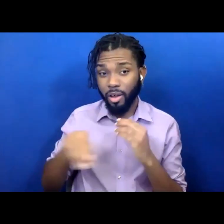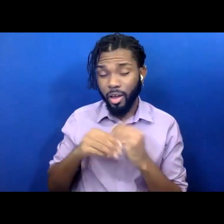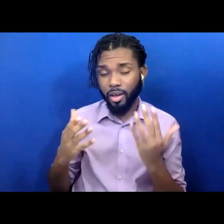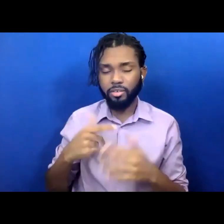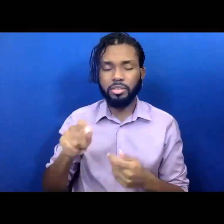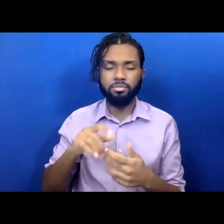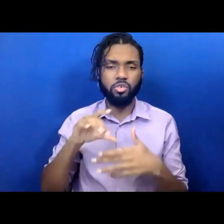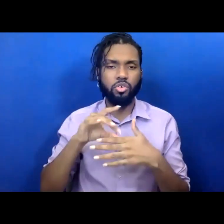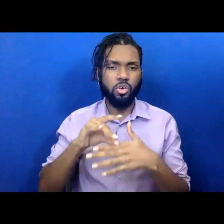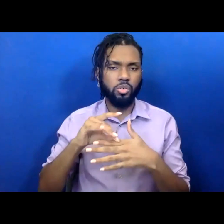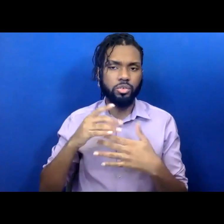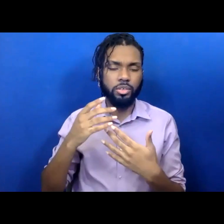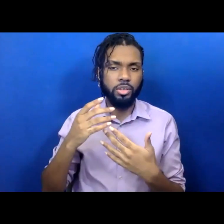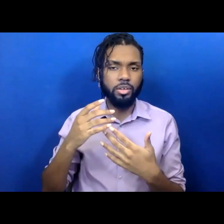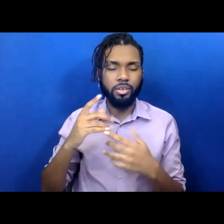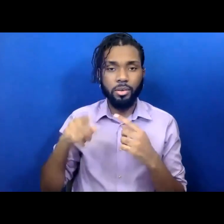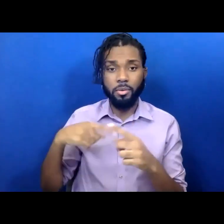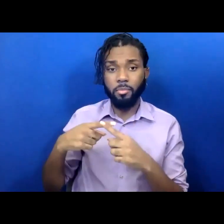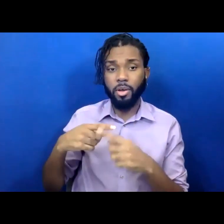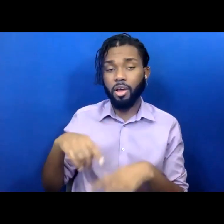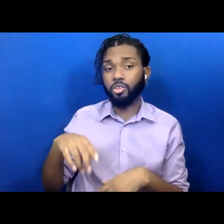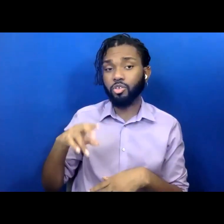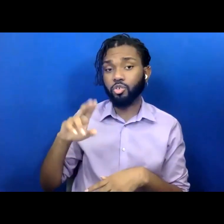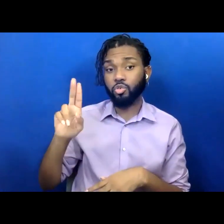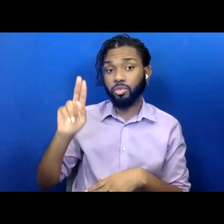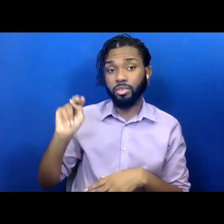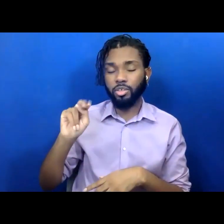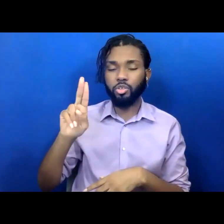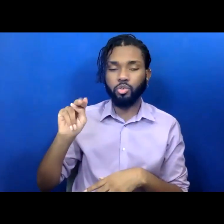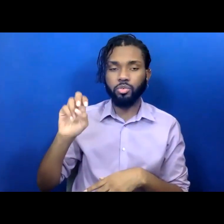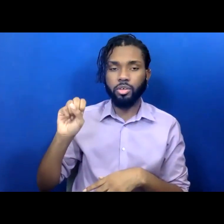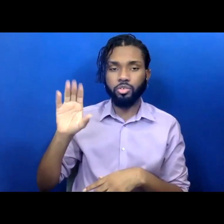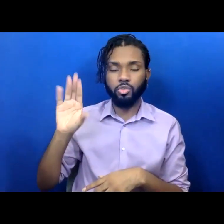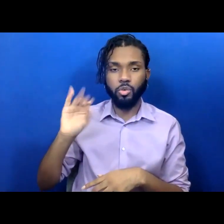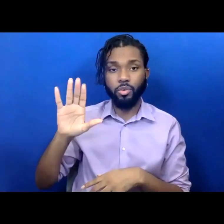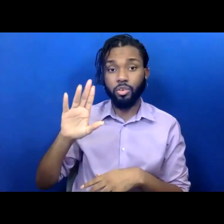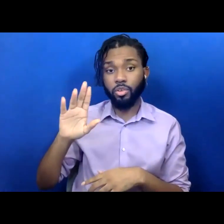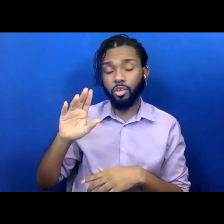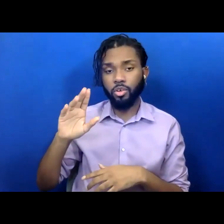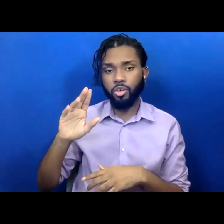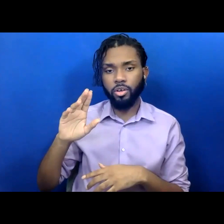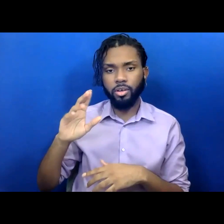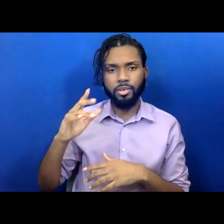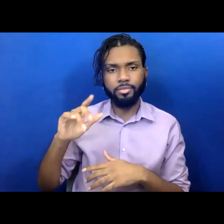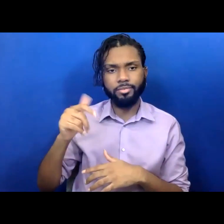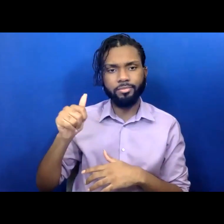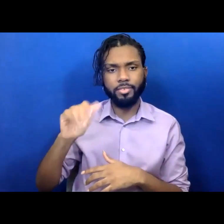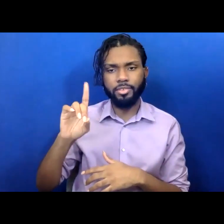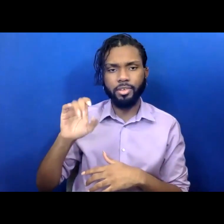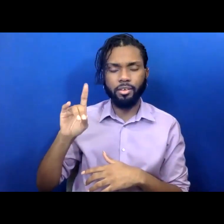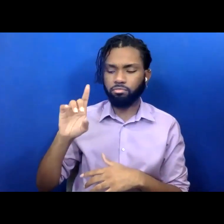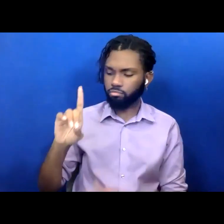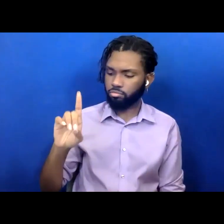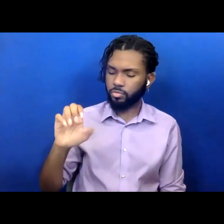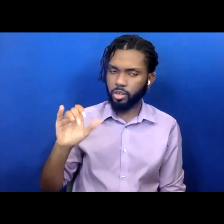of the upcoming United Nations UNESCO International Decade of Indigenous Languages. I mentioned the International Year